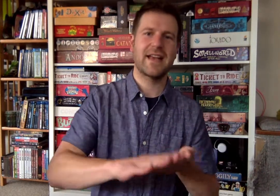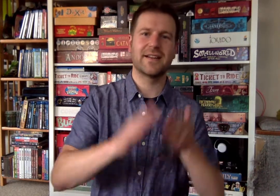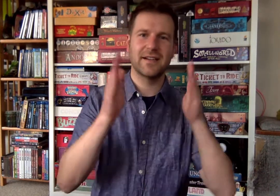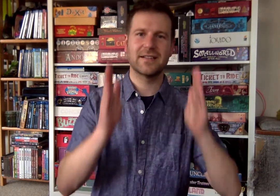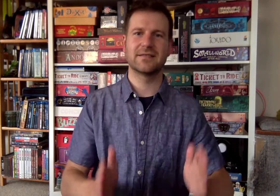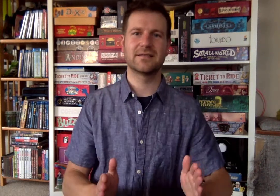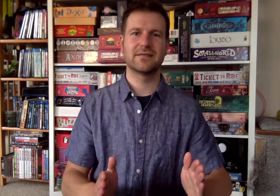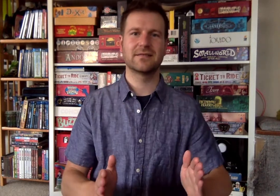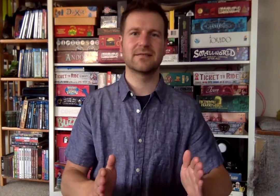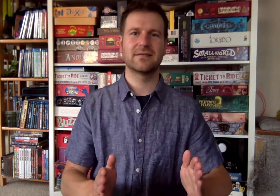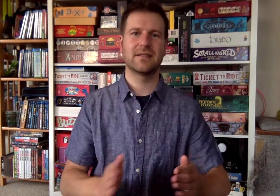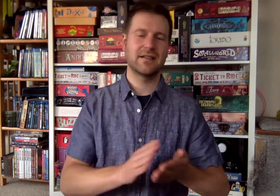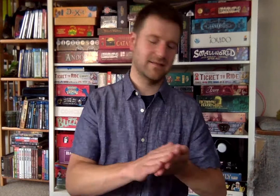Janitor.